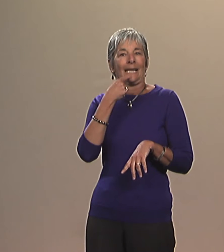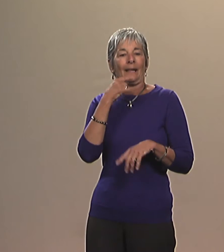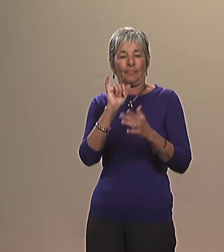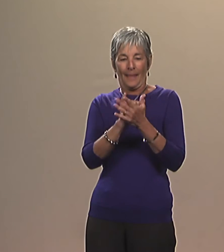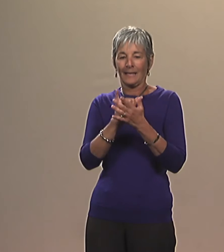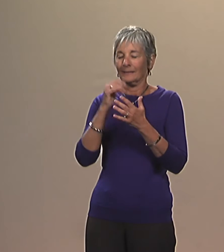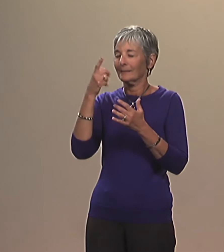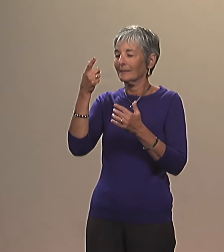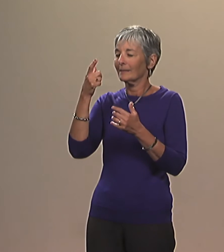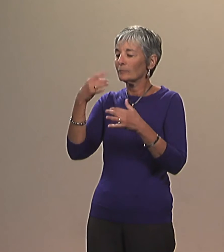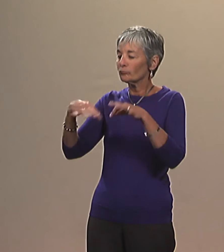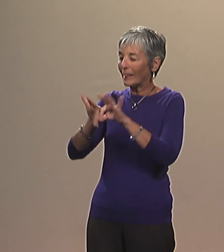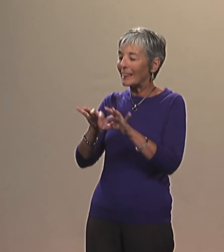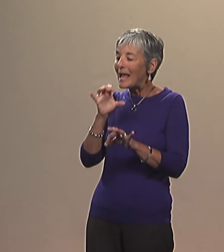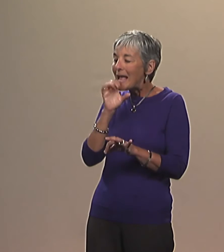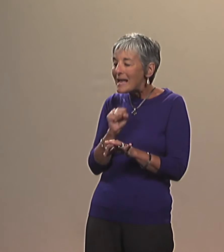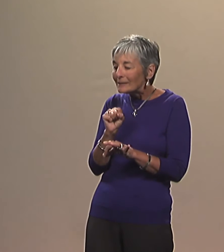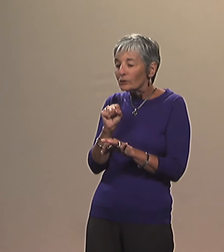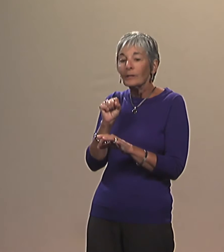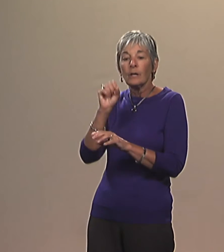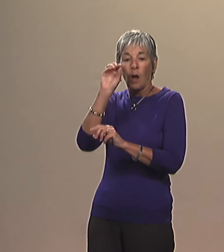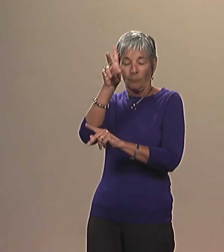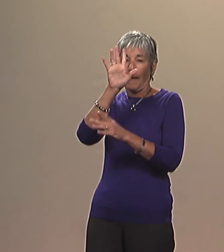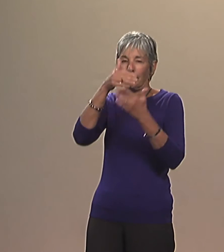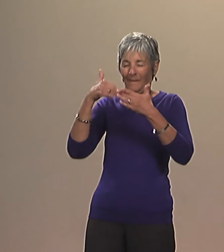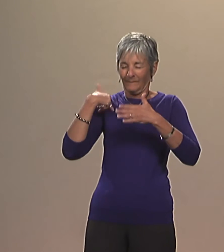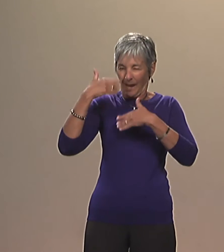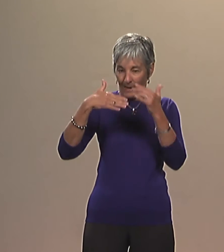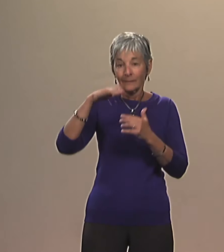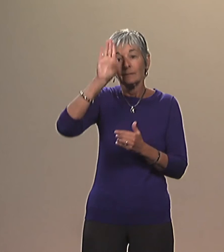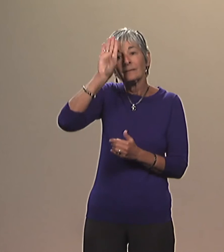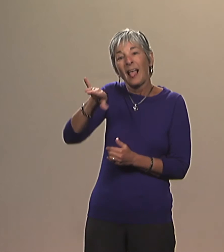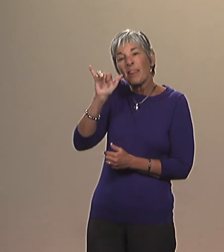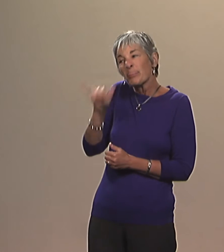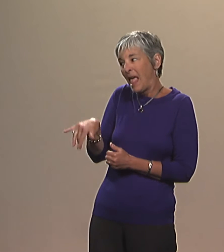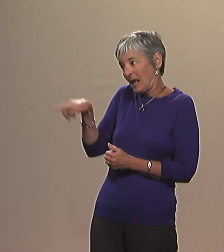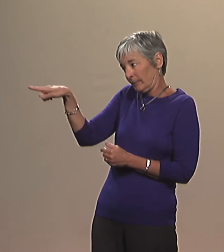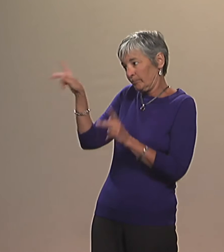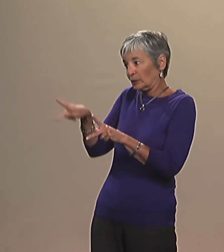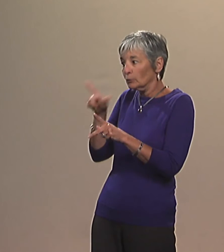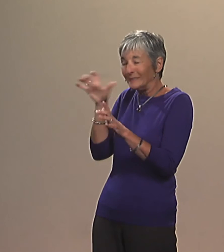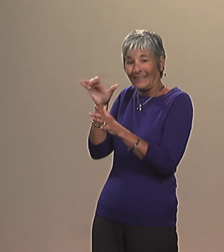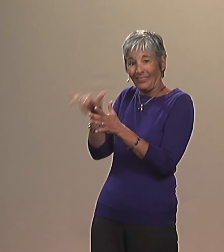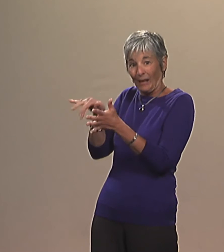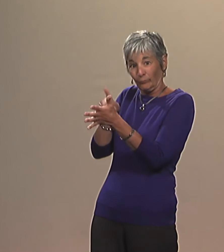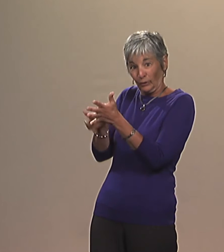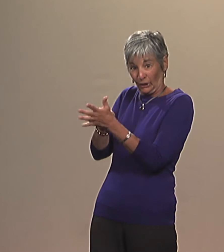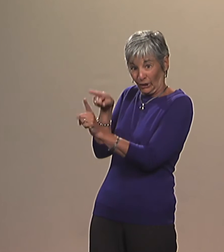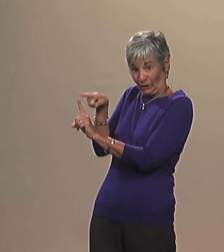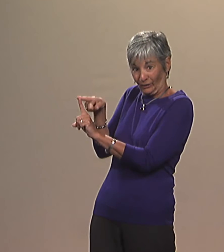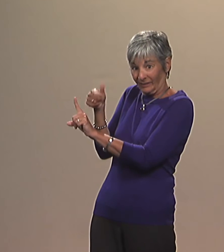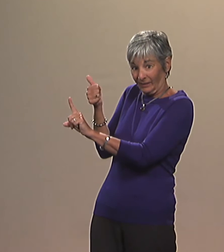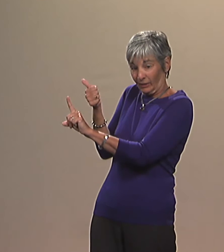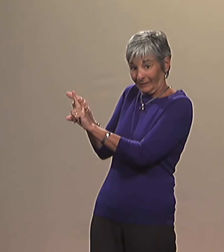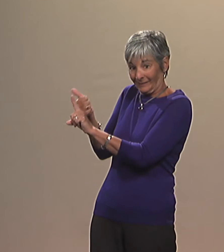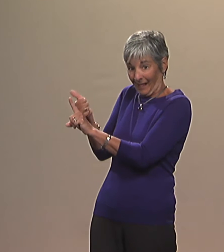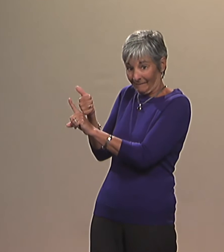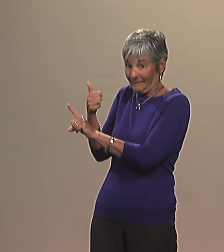This study found that there is a critical age. Well, let me back up for a minute and explain that the researcher holds an AUD,